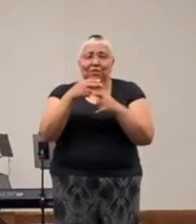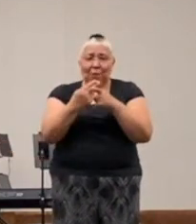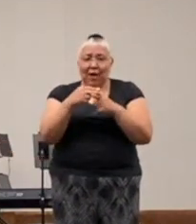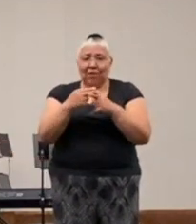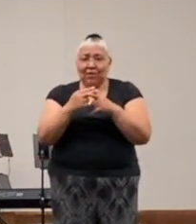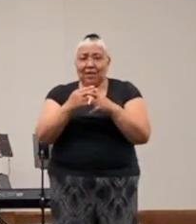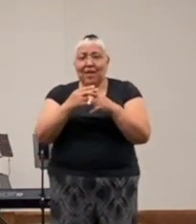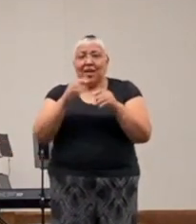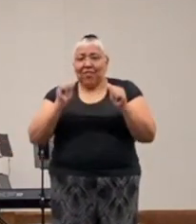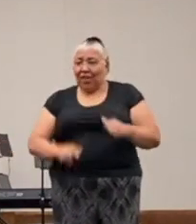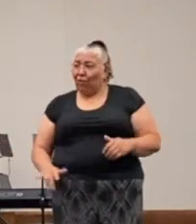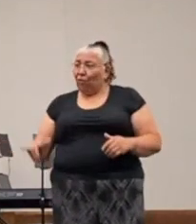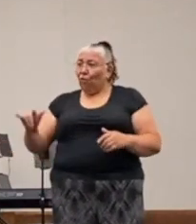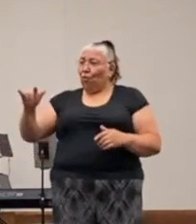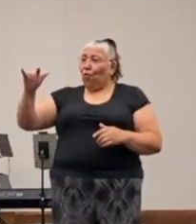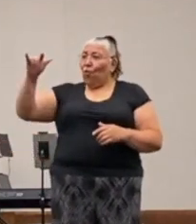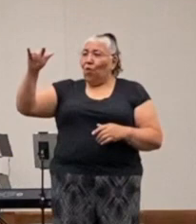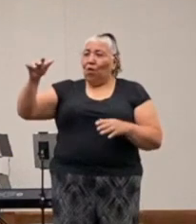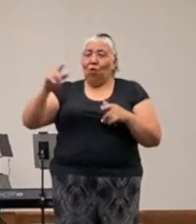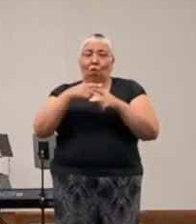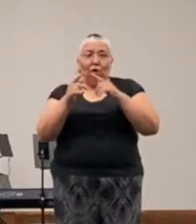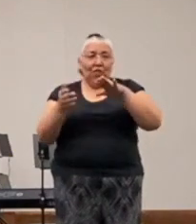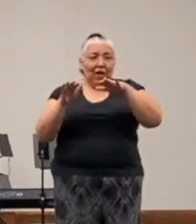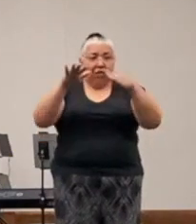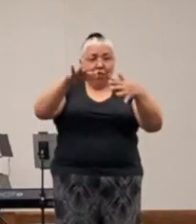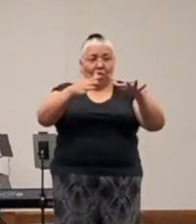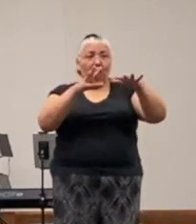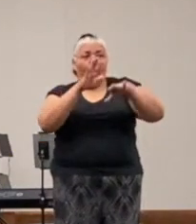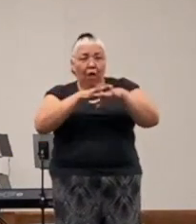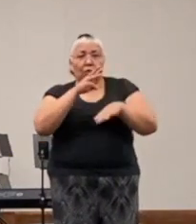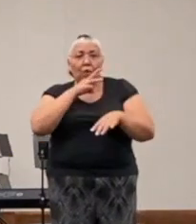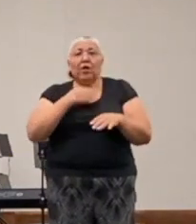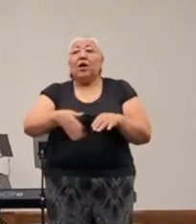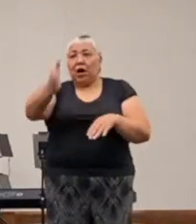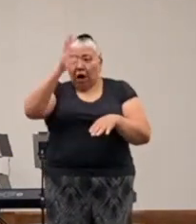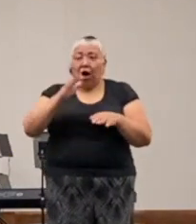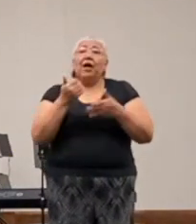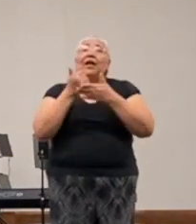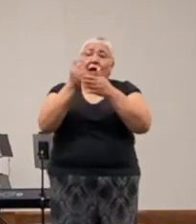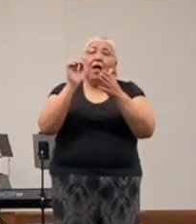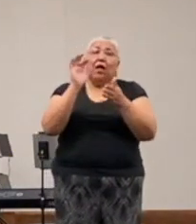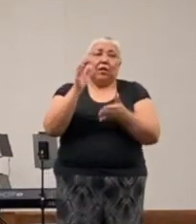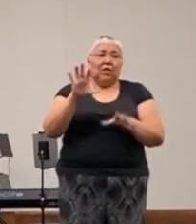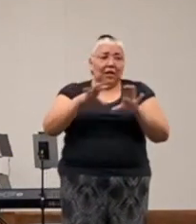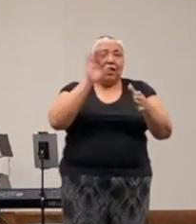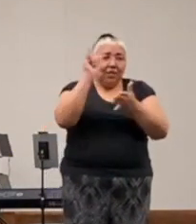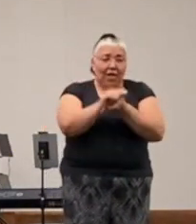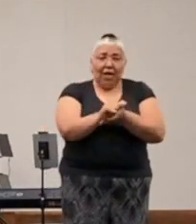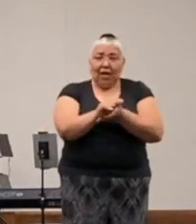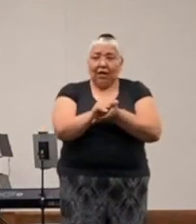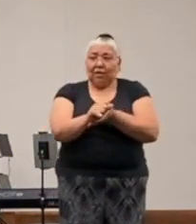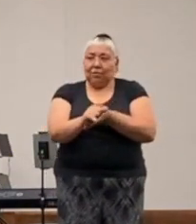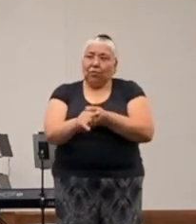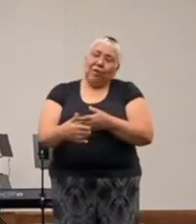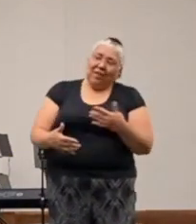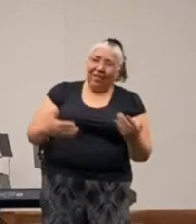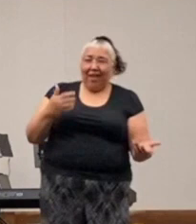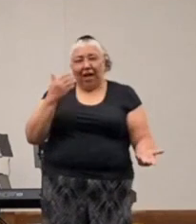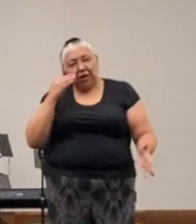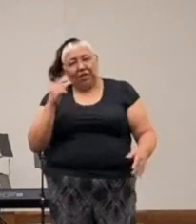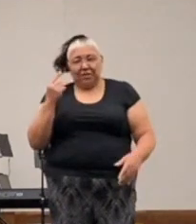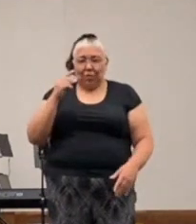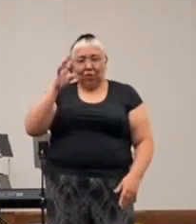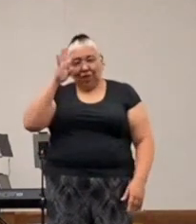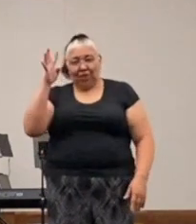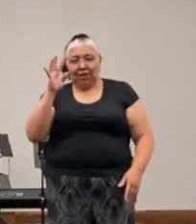and they fly in the air or they float on the water. Right? God did that. You're probably like, well, I don't know. Somebody invented